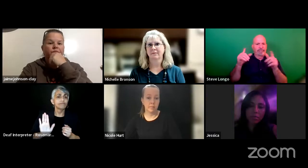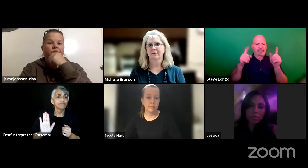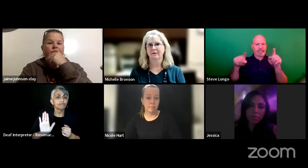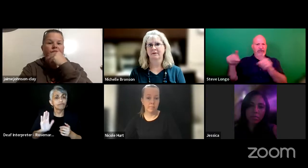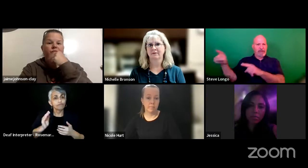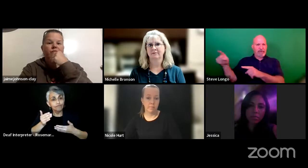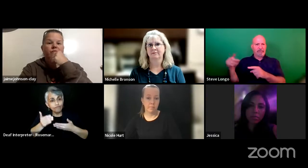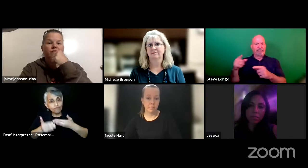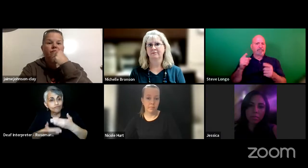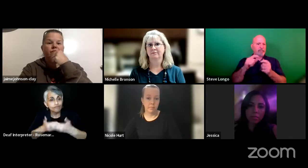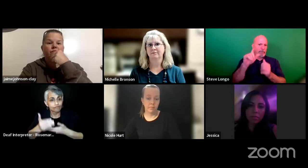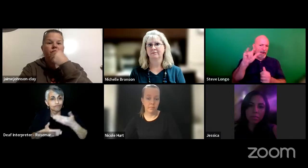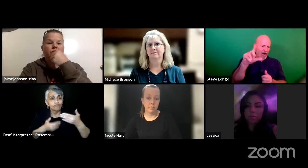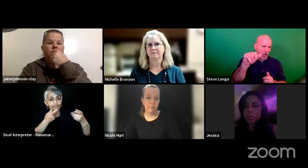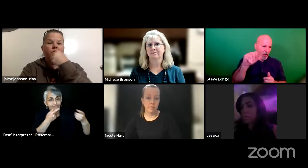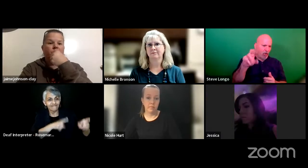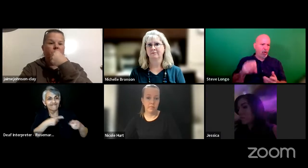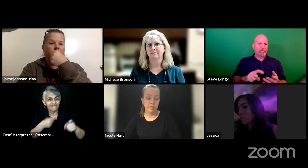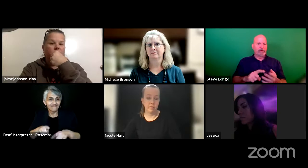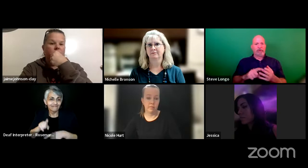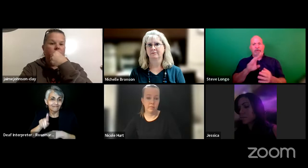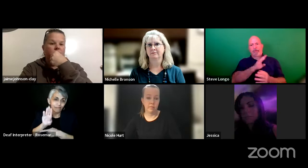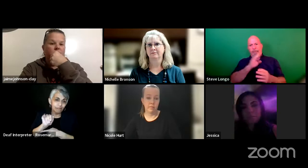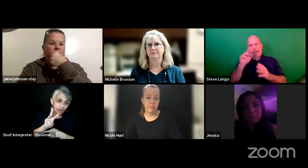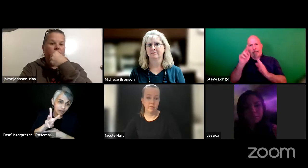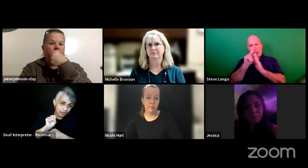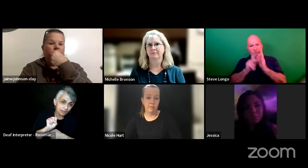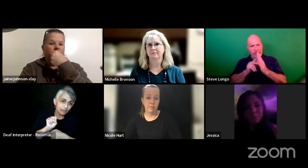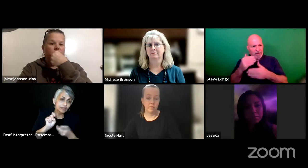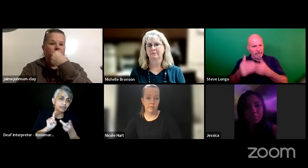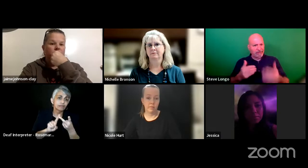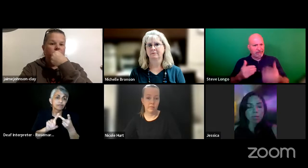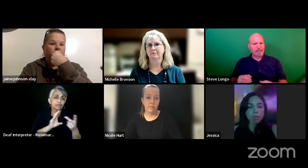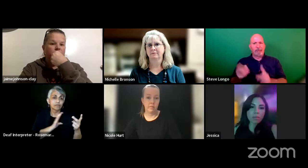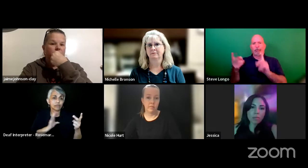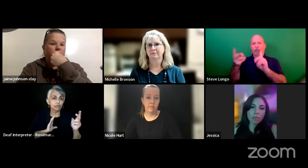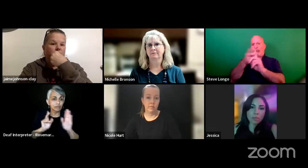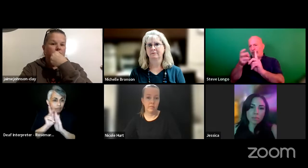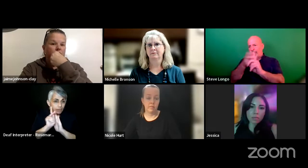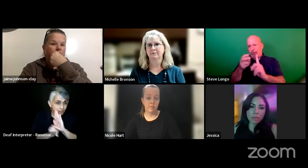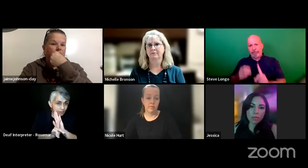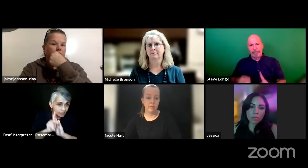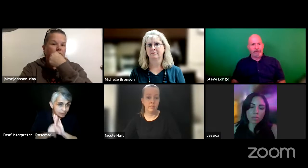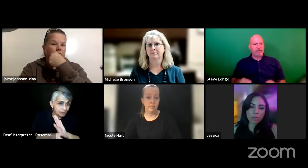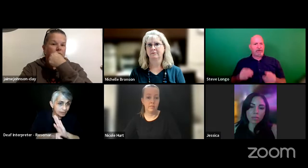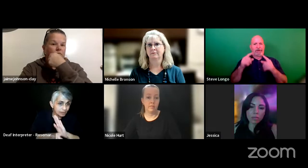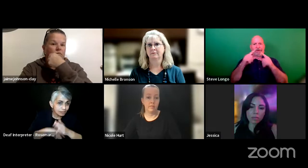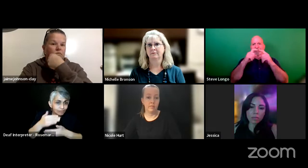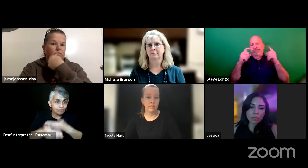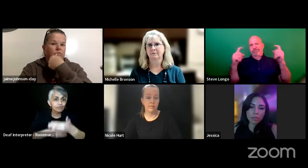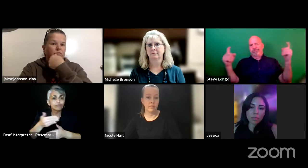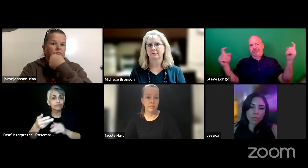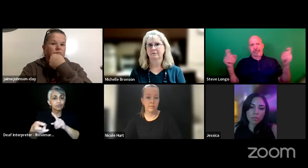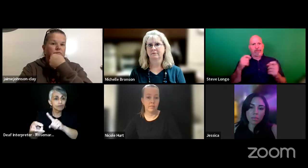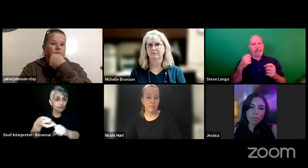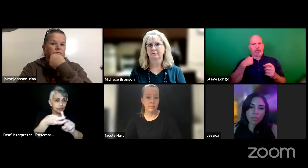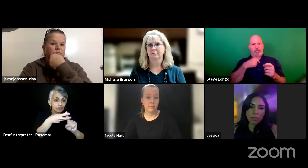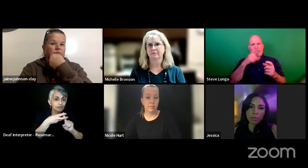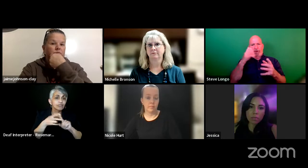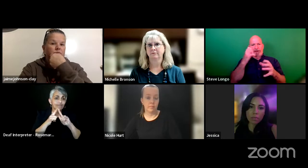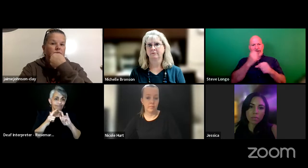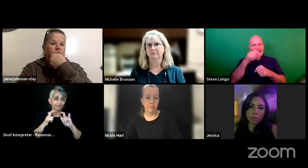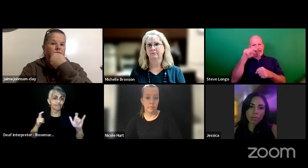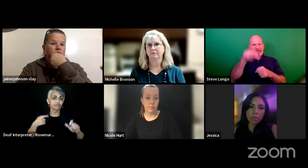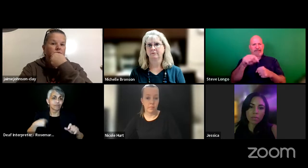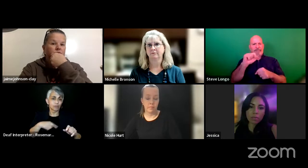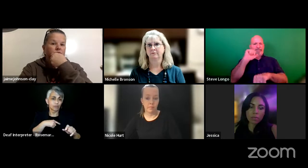and keep the board alive and work on things such as bylaws, parliamentary